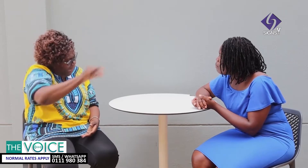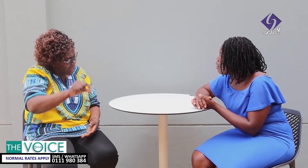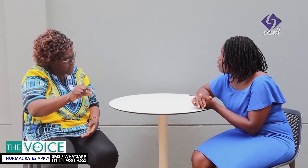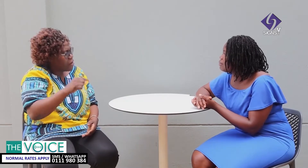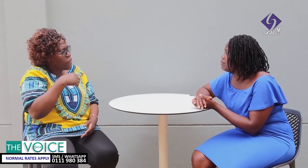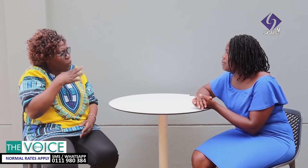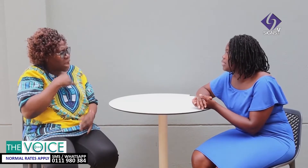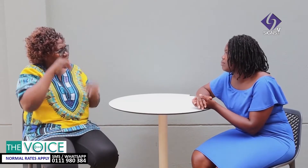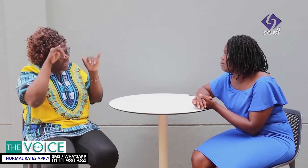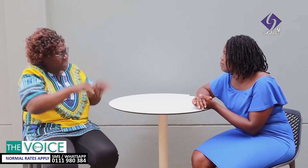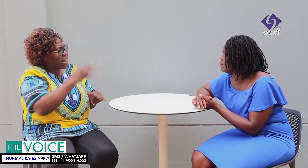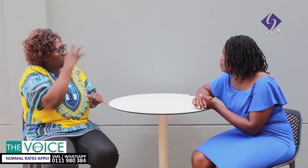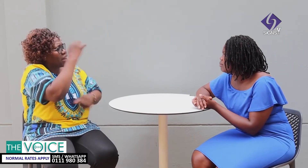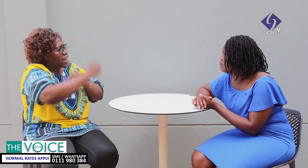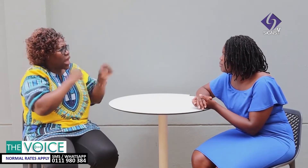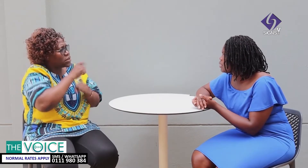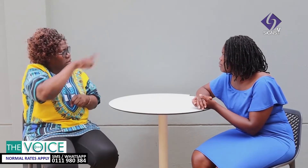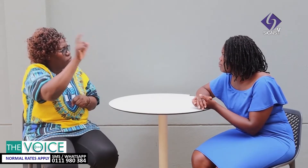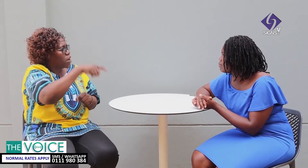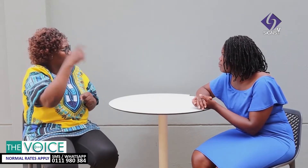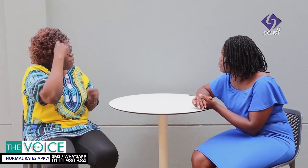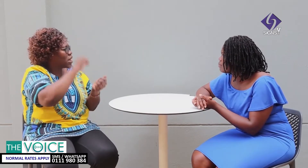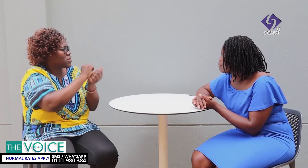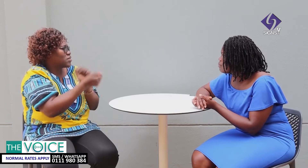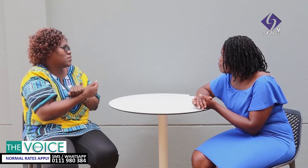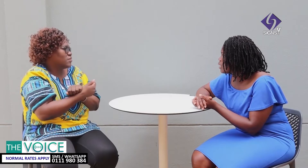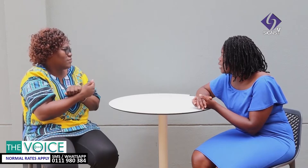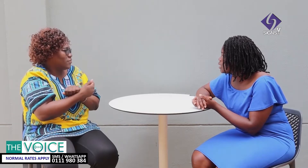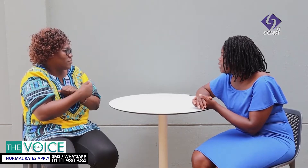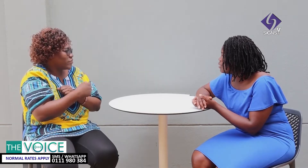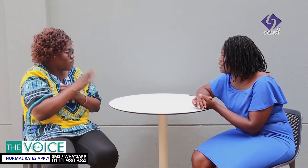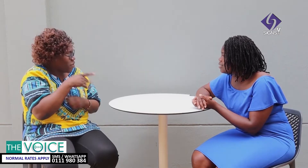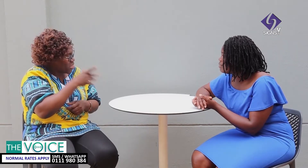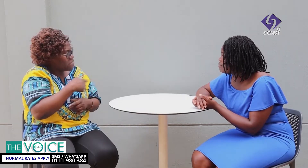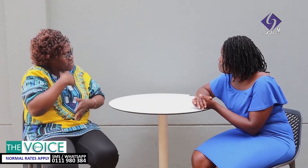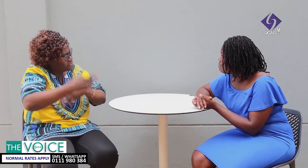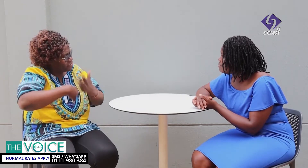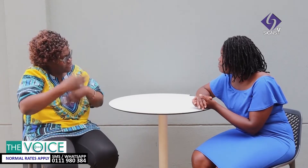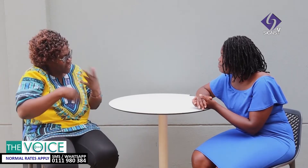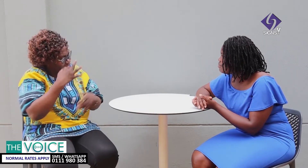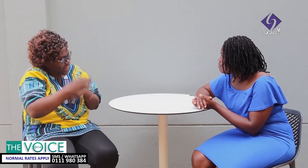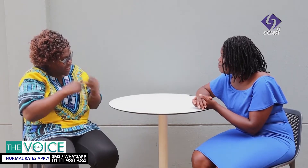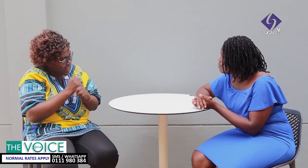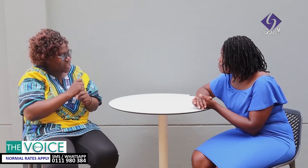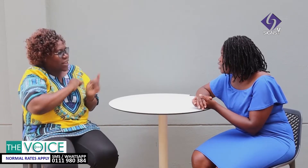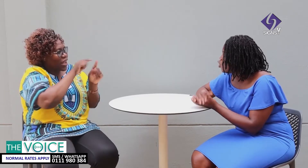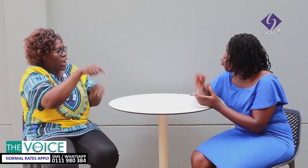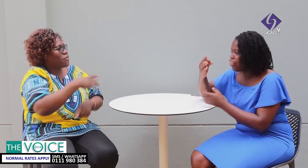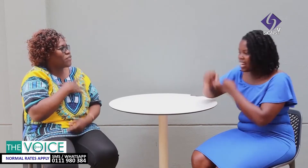I used to wash people's clothes and do different jobs in Mombasa. That was what I did for a living. So when I came back